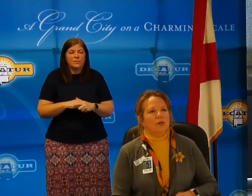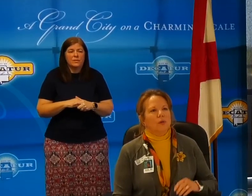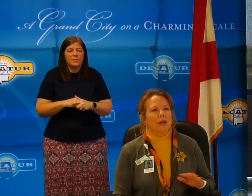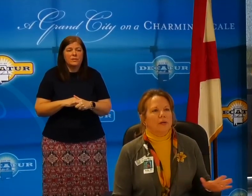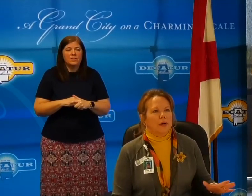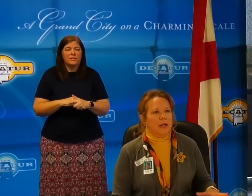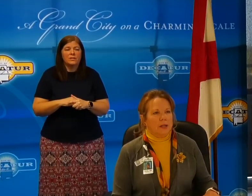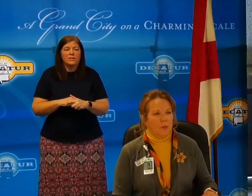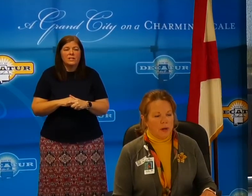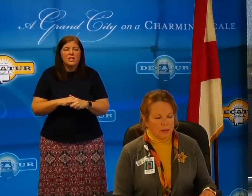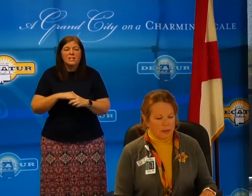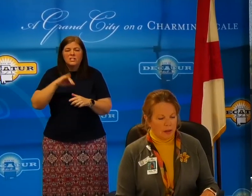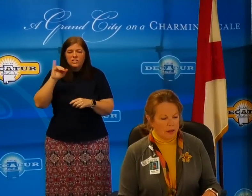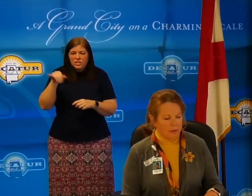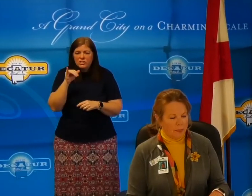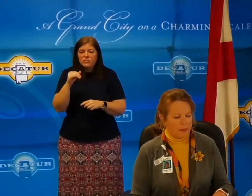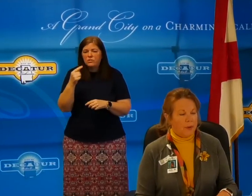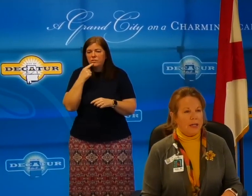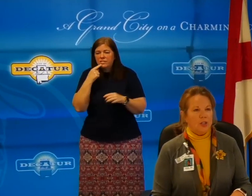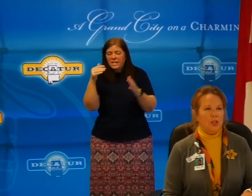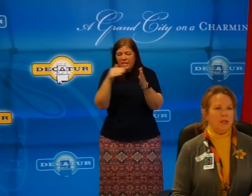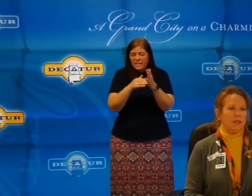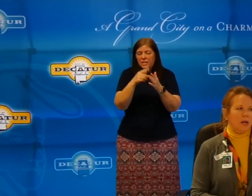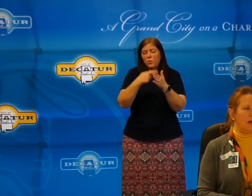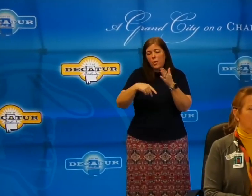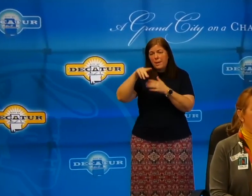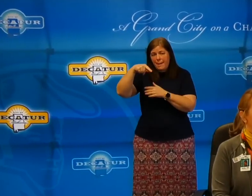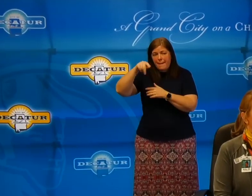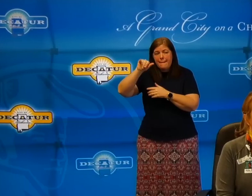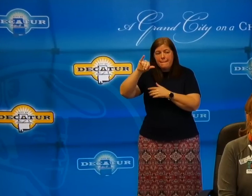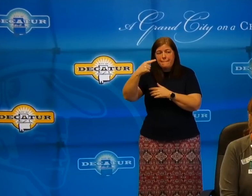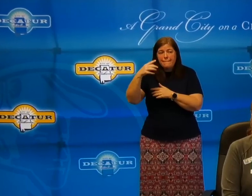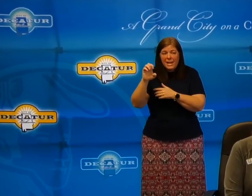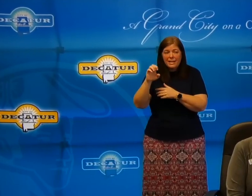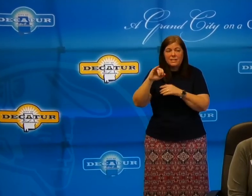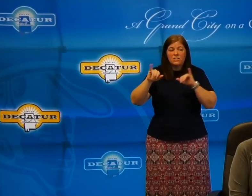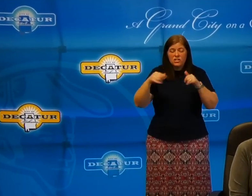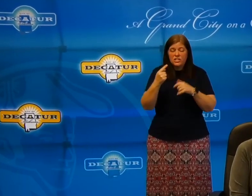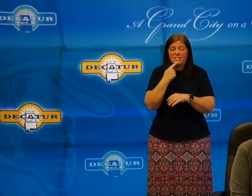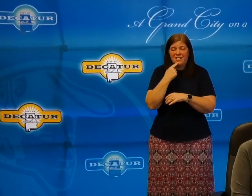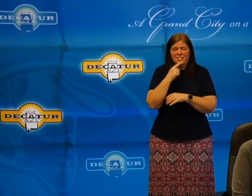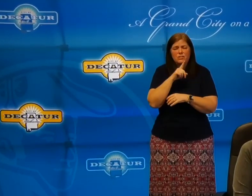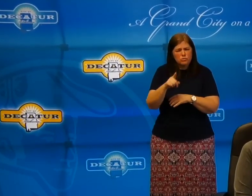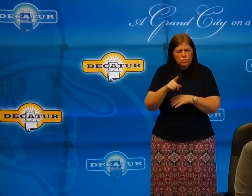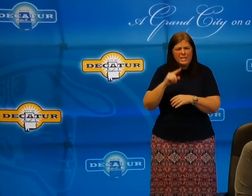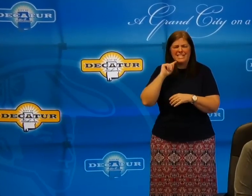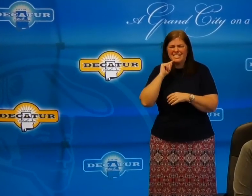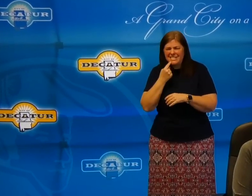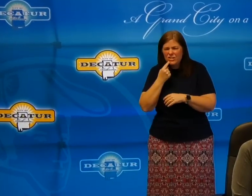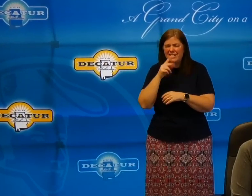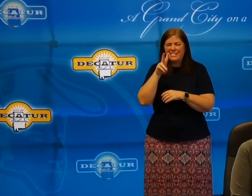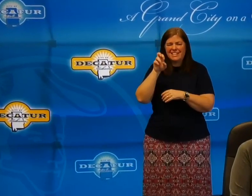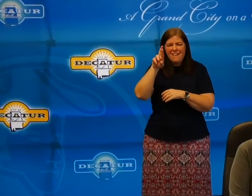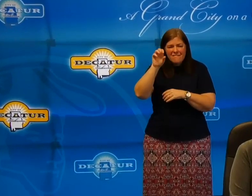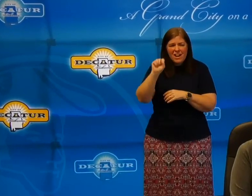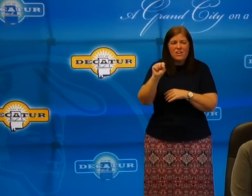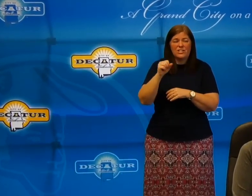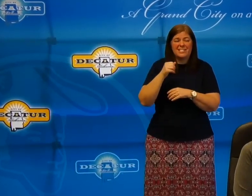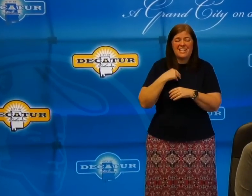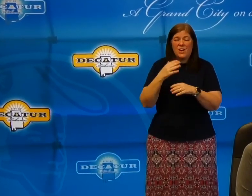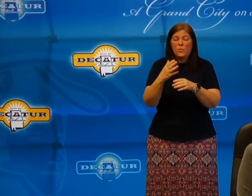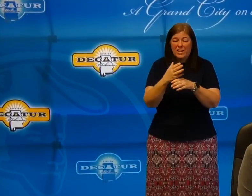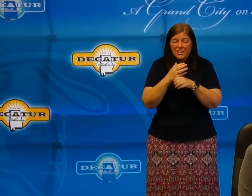Just to reiterate what Paige just said, this is a very serious virus, and we are